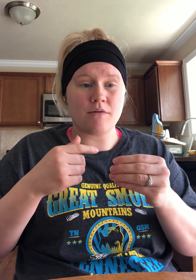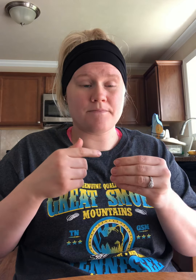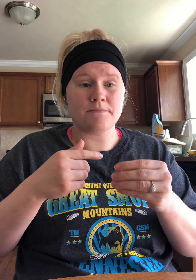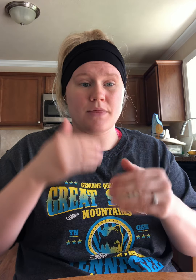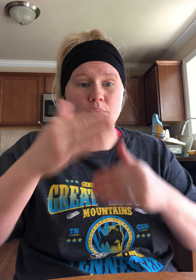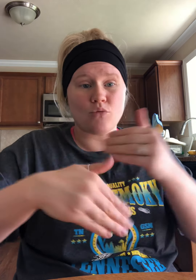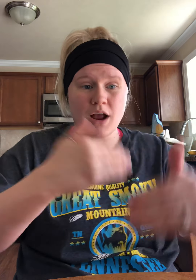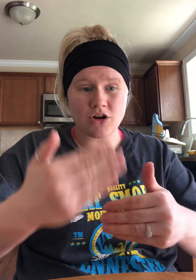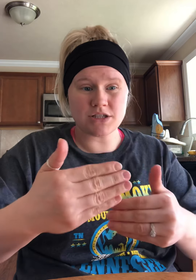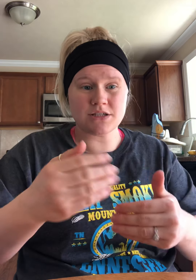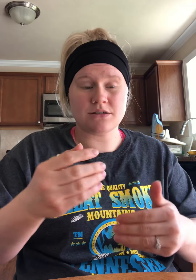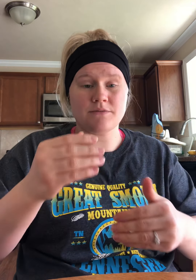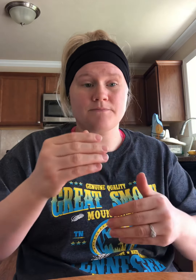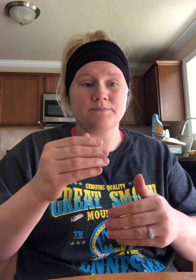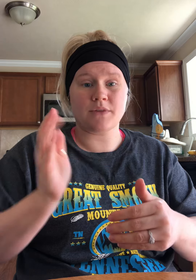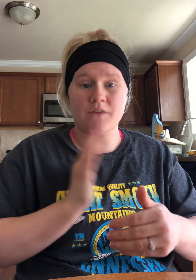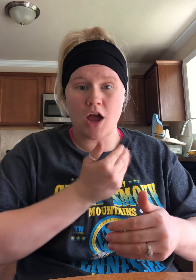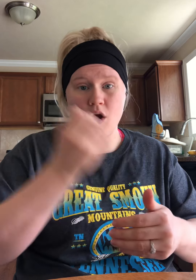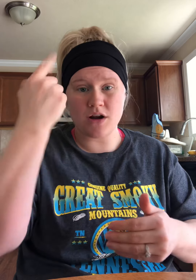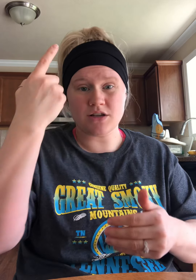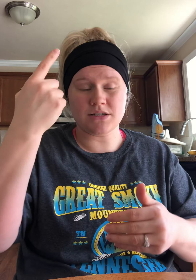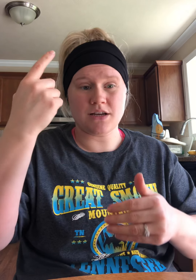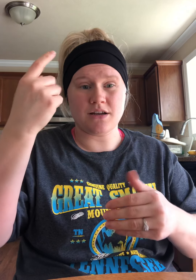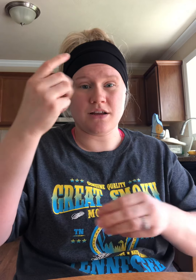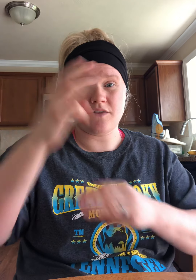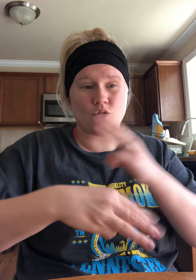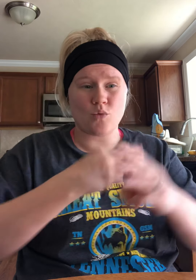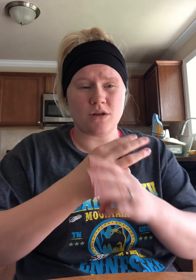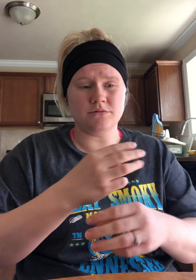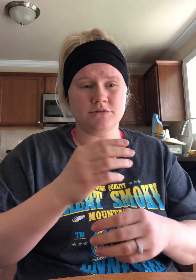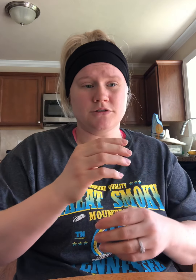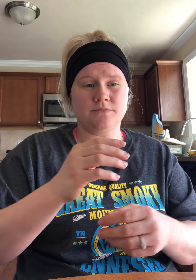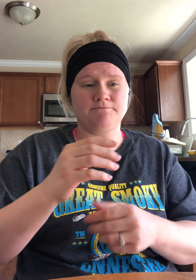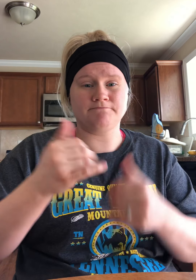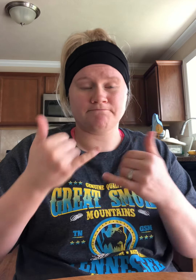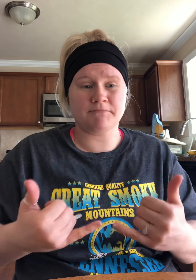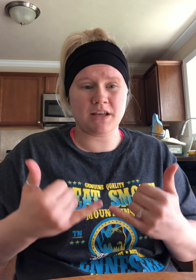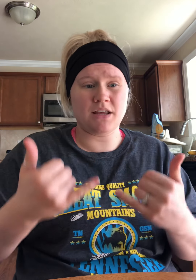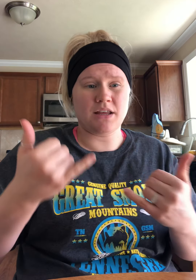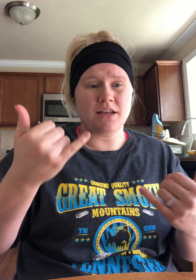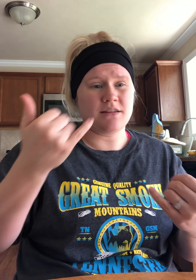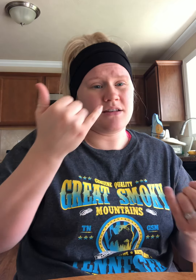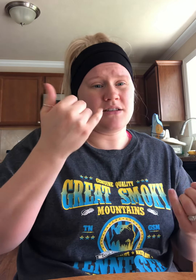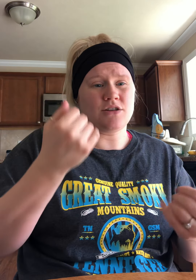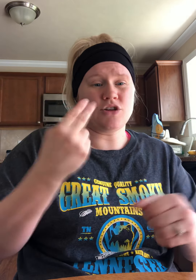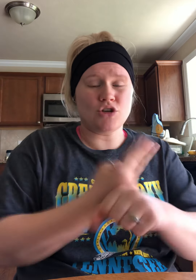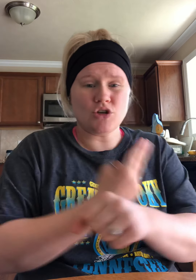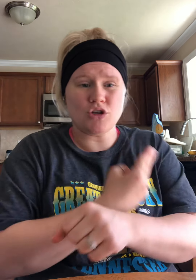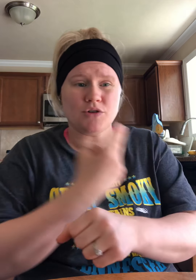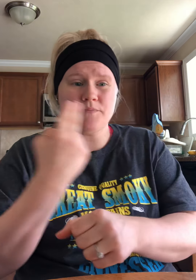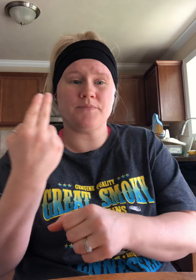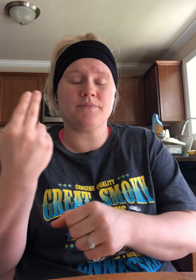world. So let's just use a tangible example here, and we'll walk through what we could consider